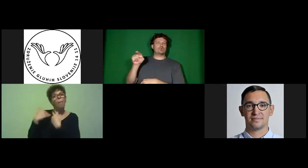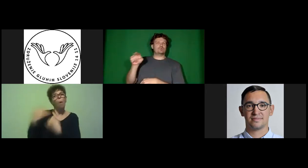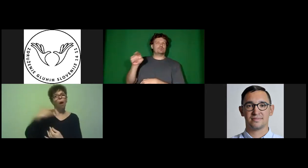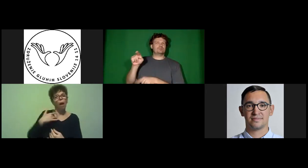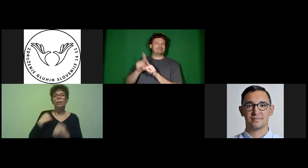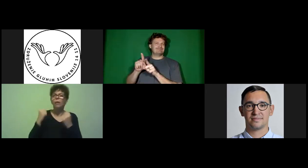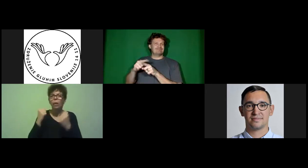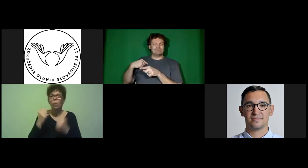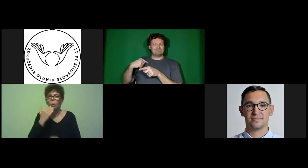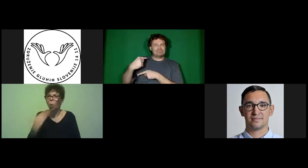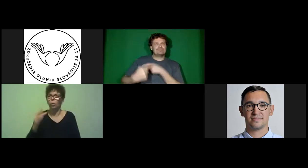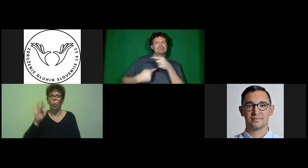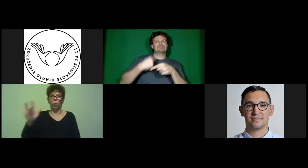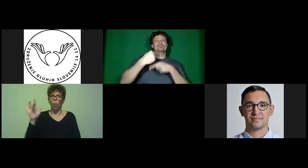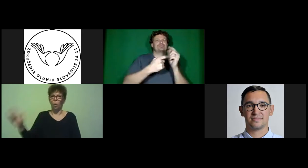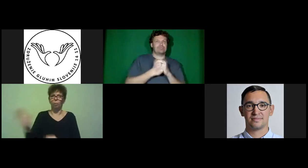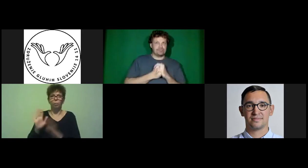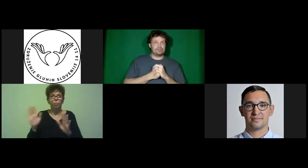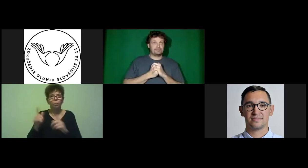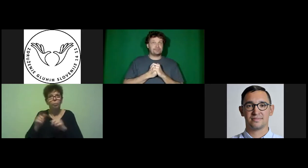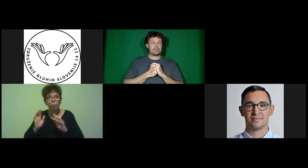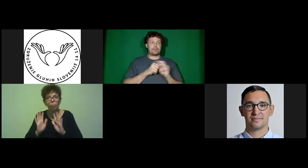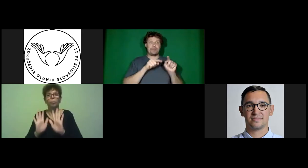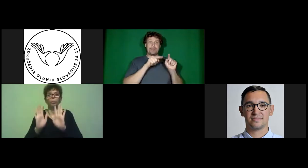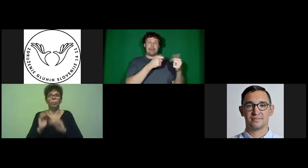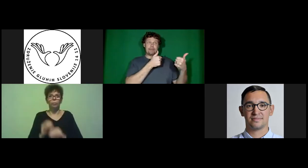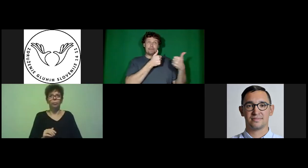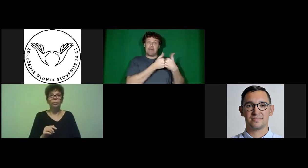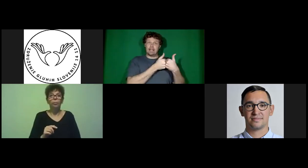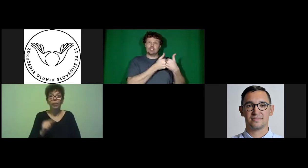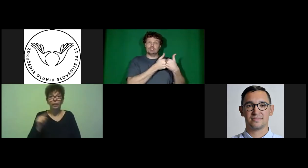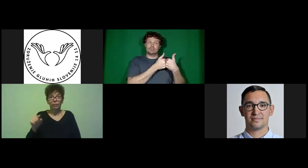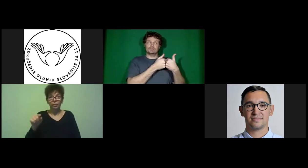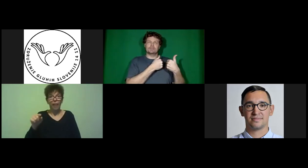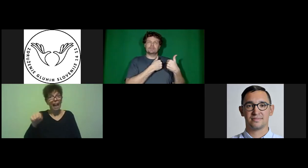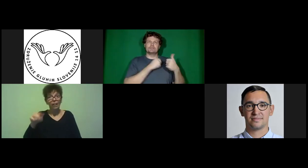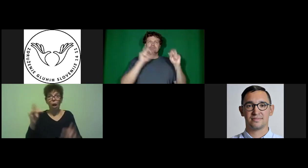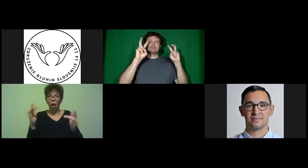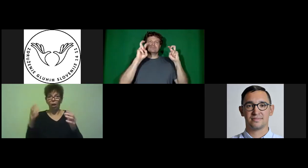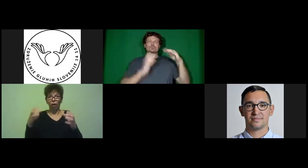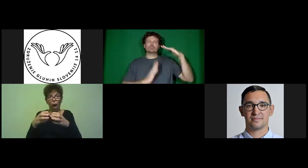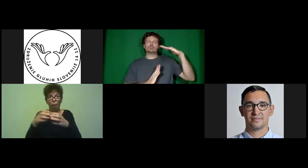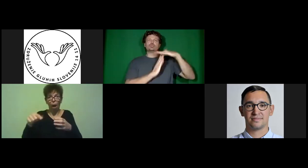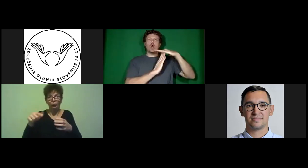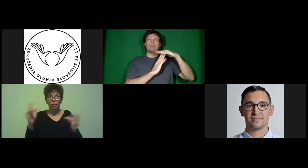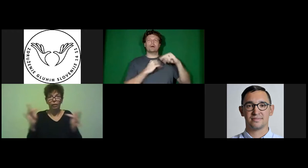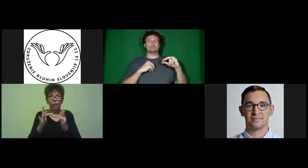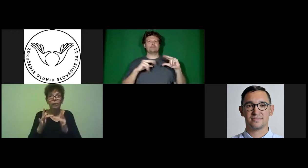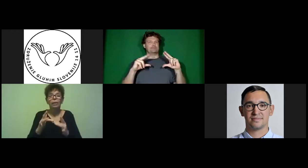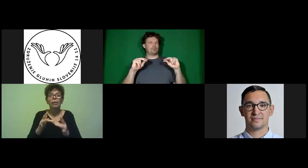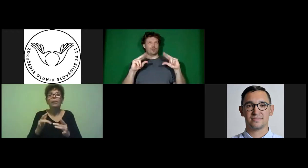supported me. I really thanked them that I was able to get to this new level. So during that match in Siena,